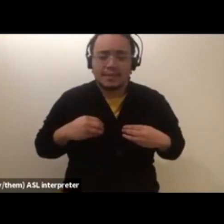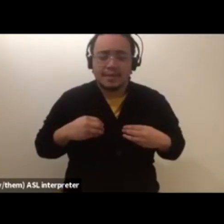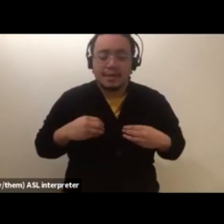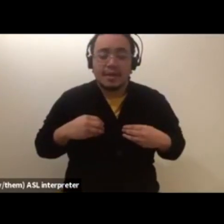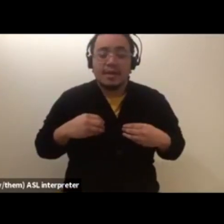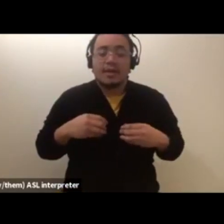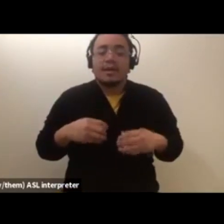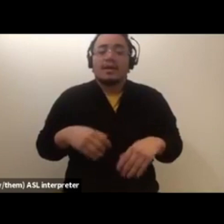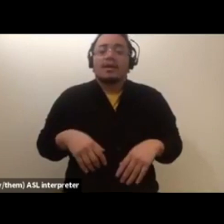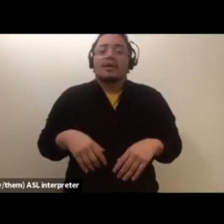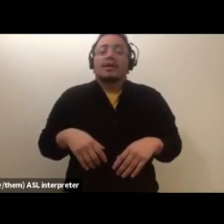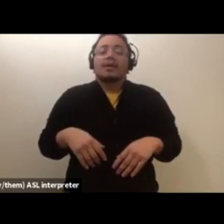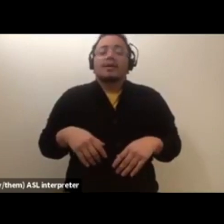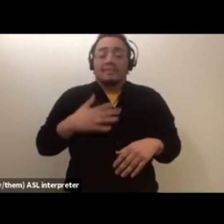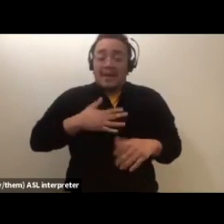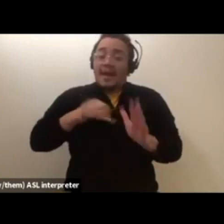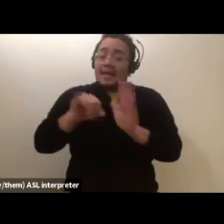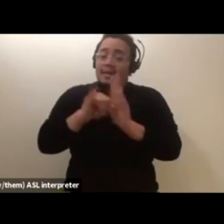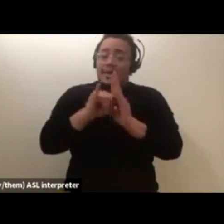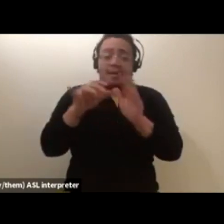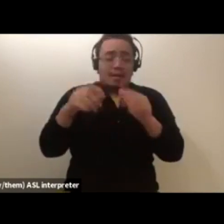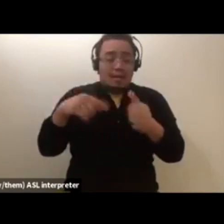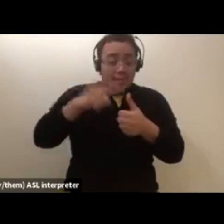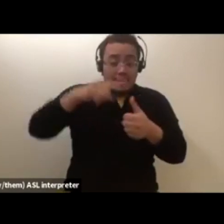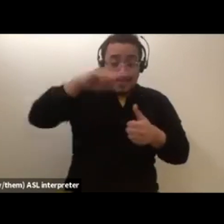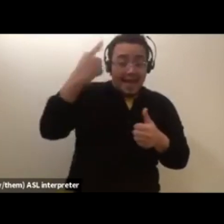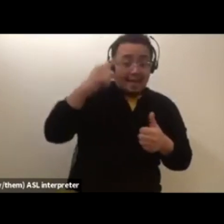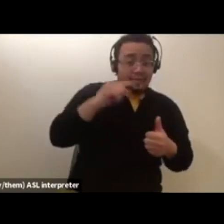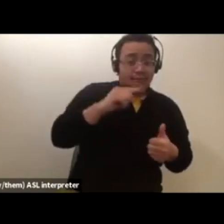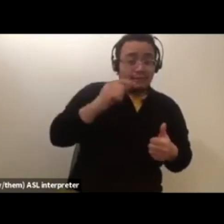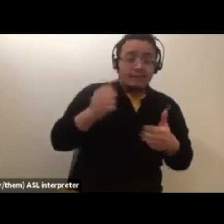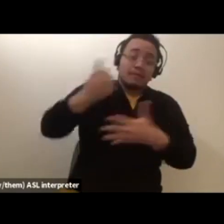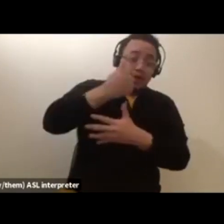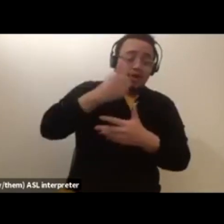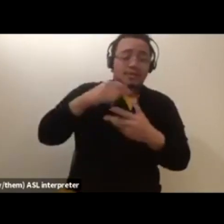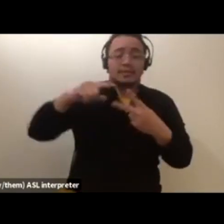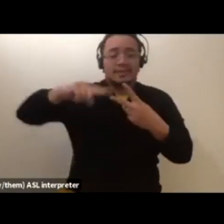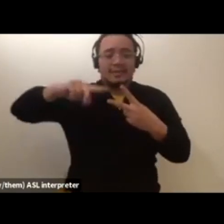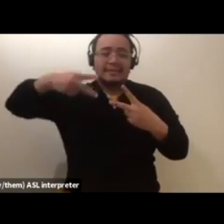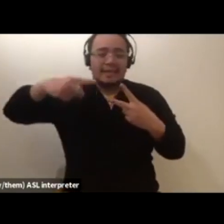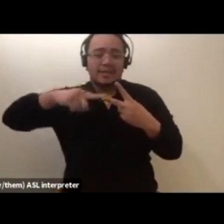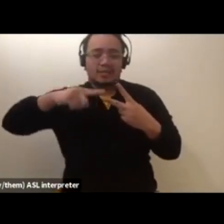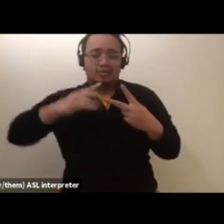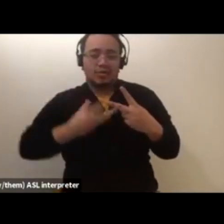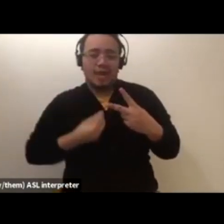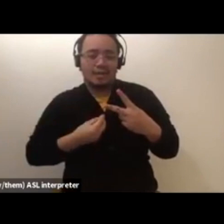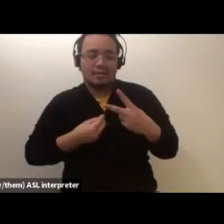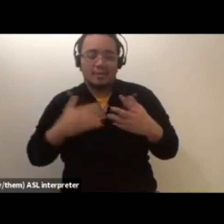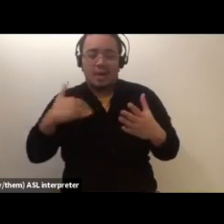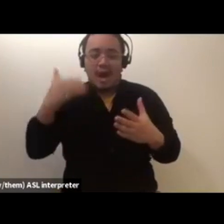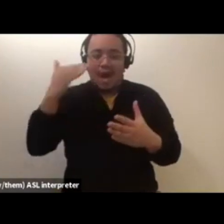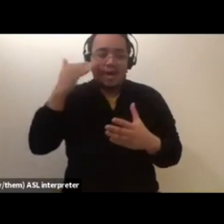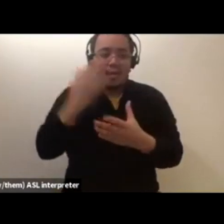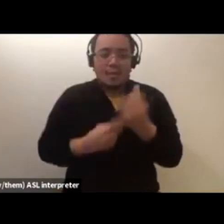I'm trans second. So I didn't know what the experience is on both, you know, spectrums.